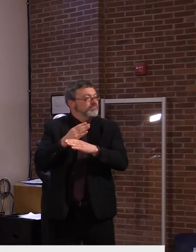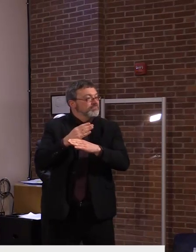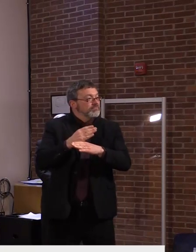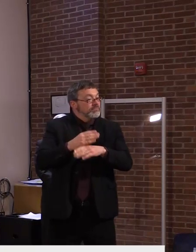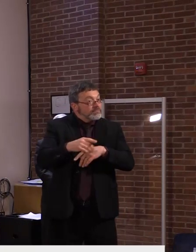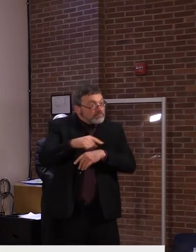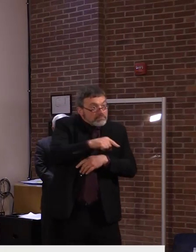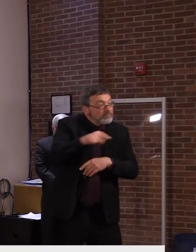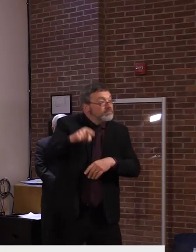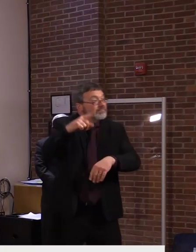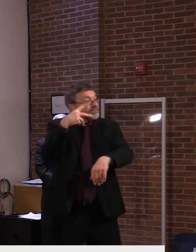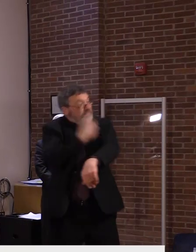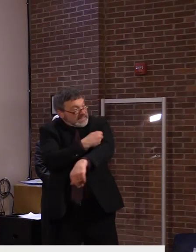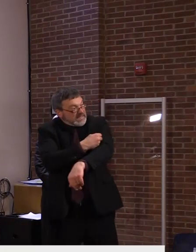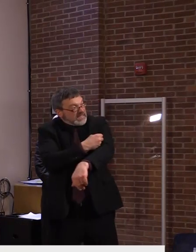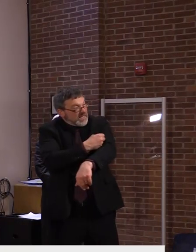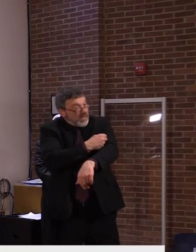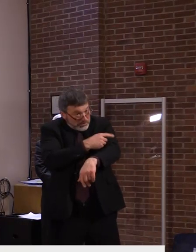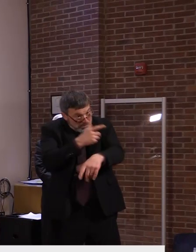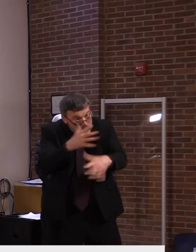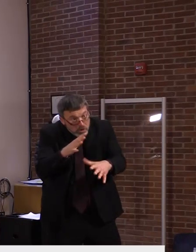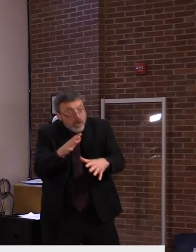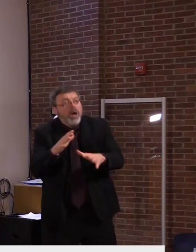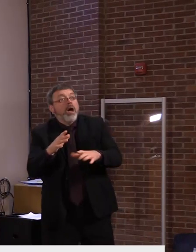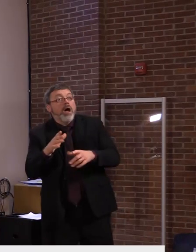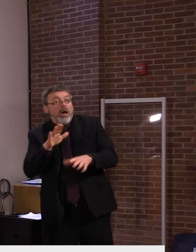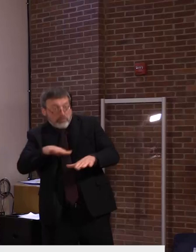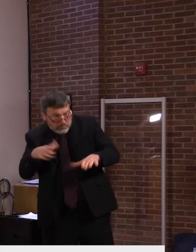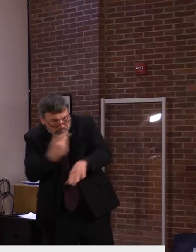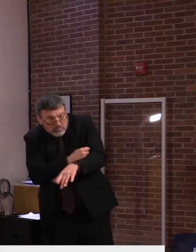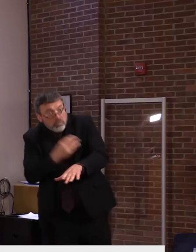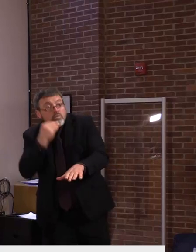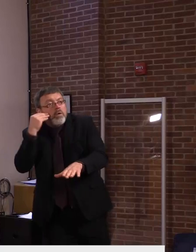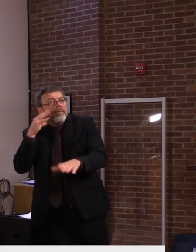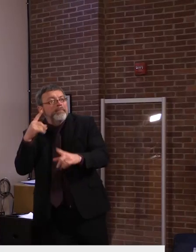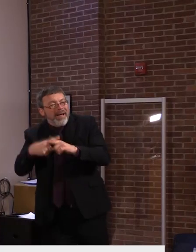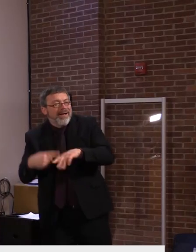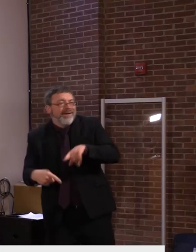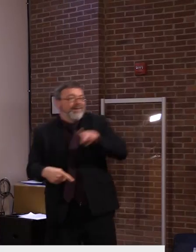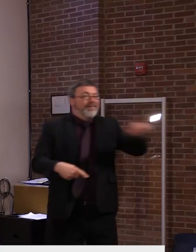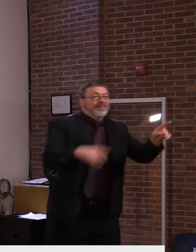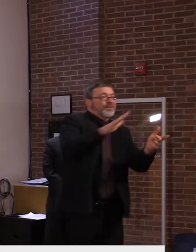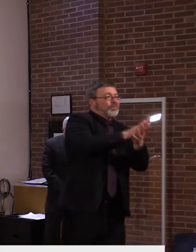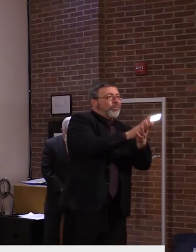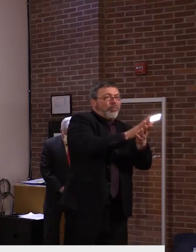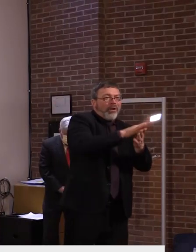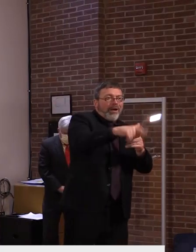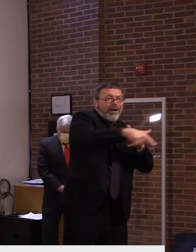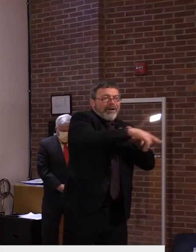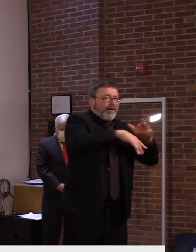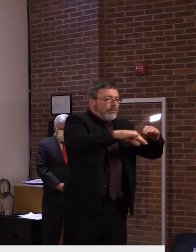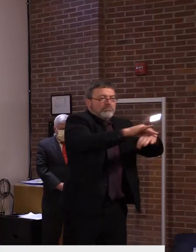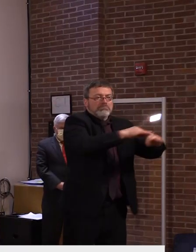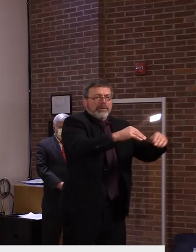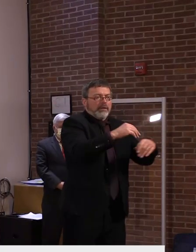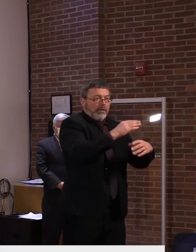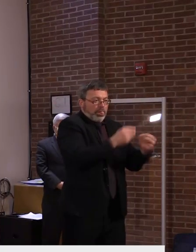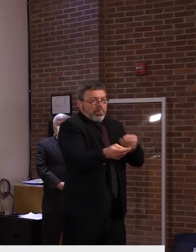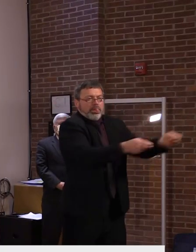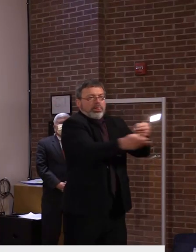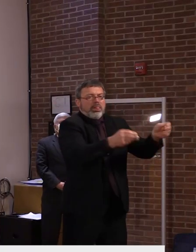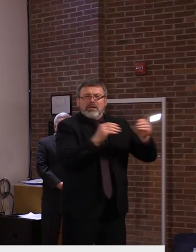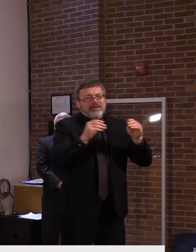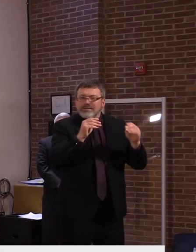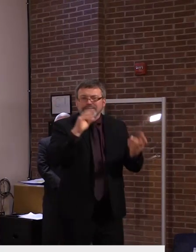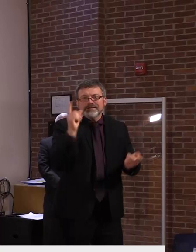and communities as an extra benefit. I encourage you to take time to get any questions answered